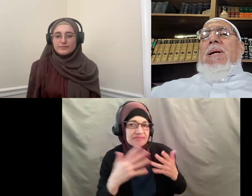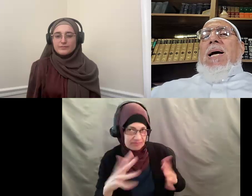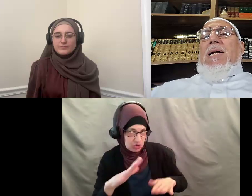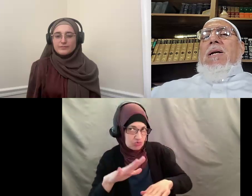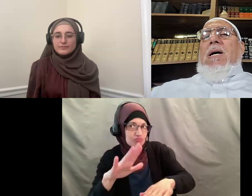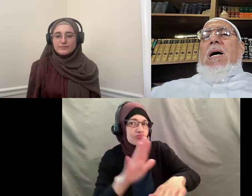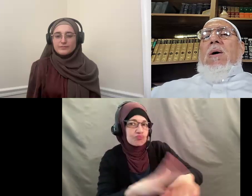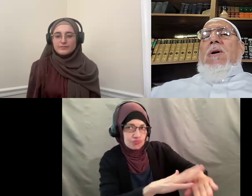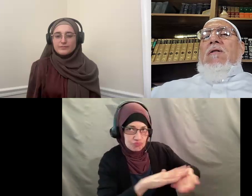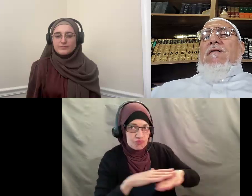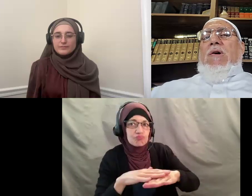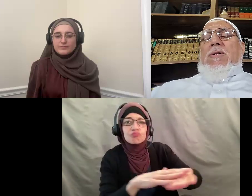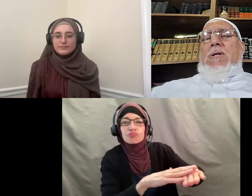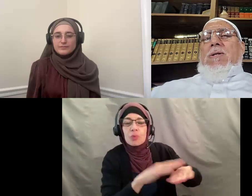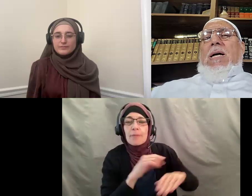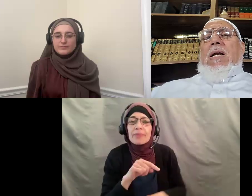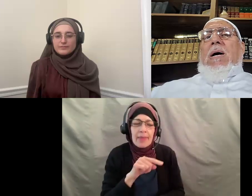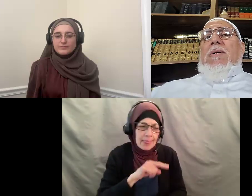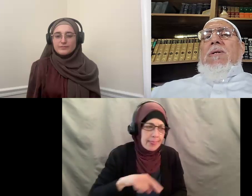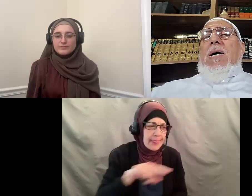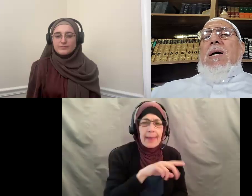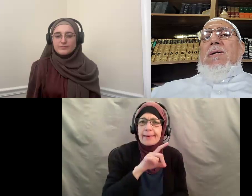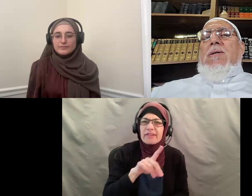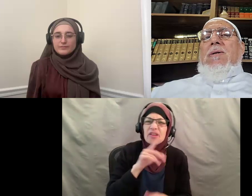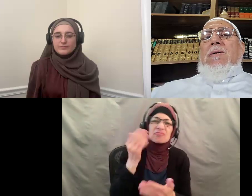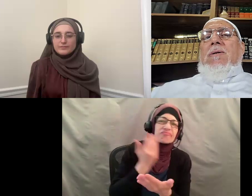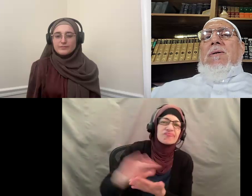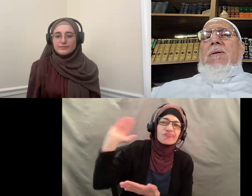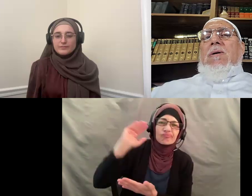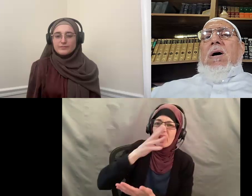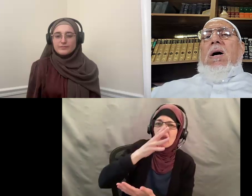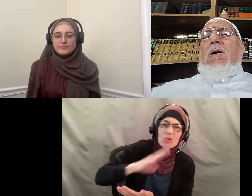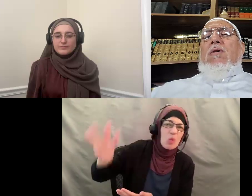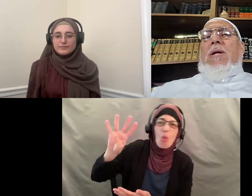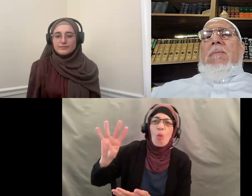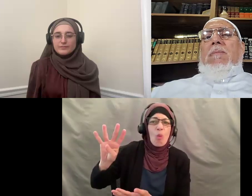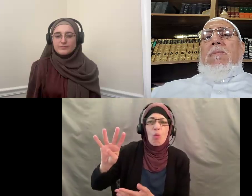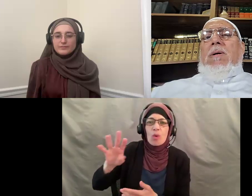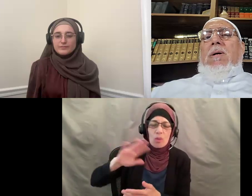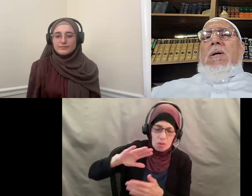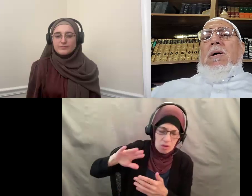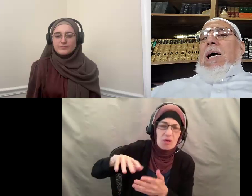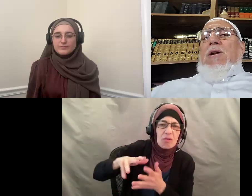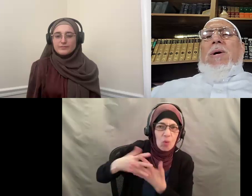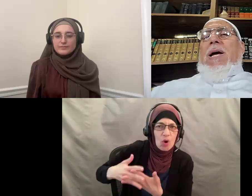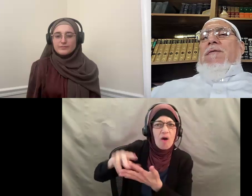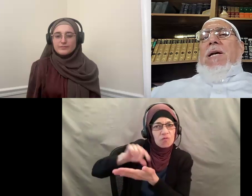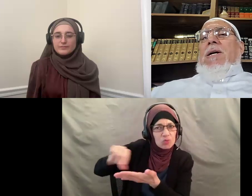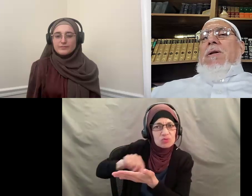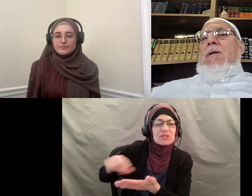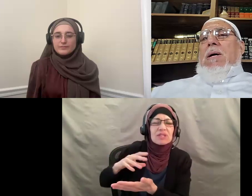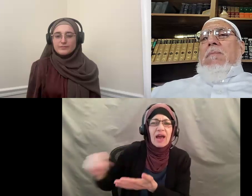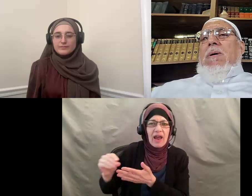They belied our verses and our signs, all of them, and we